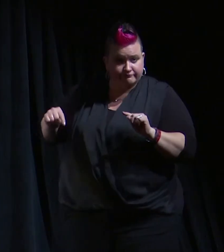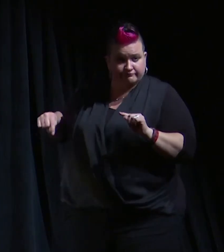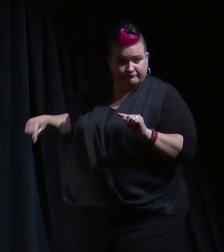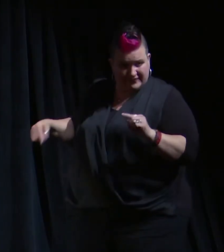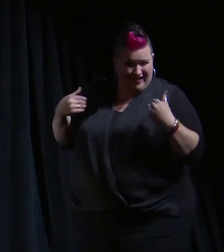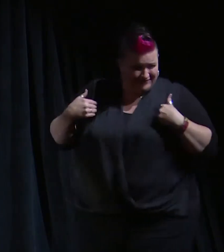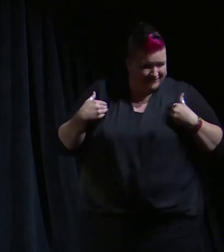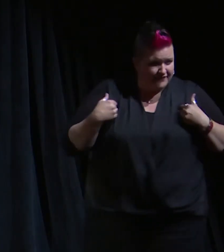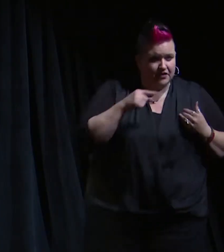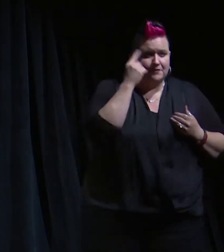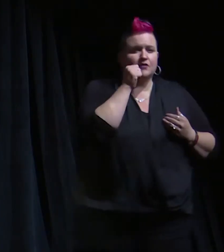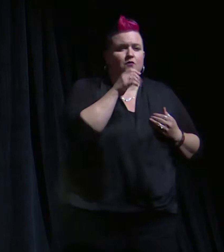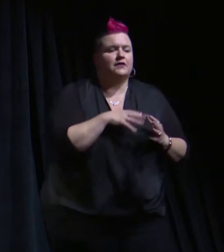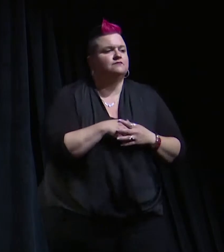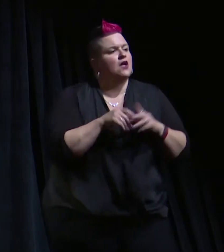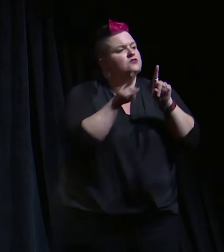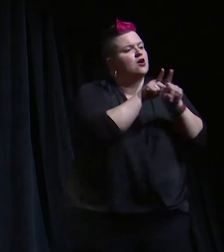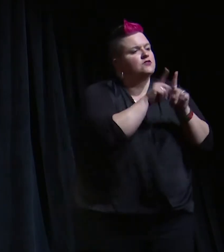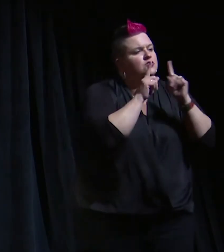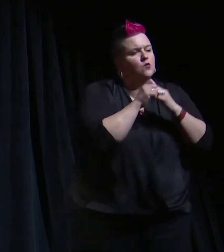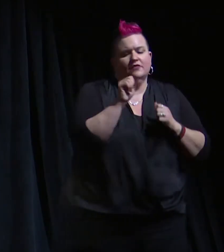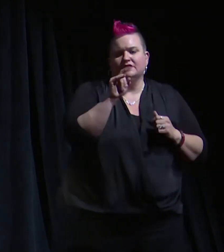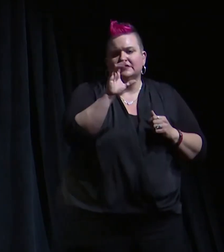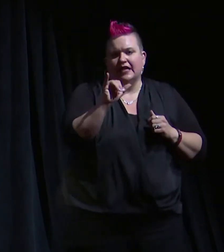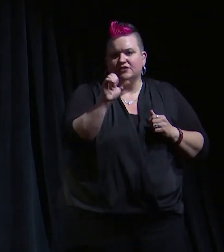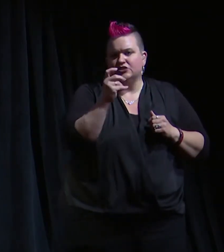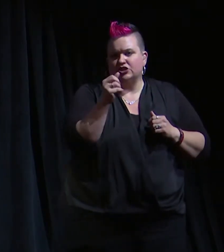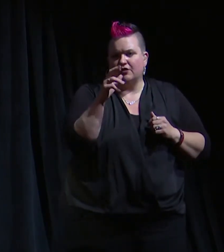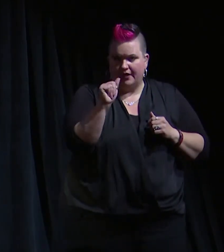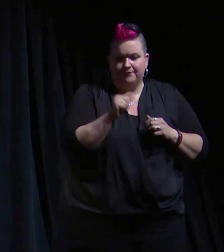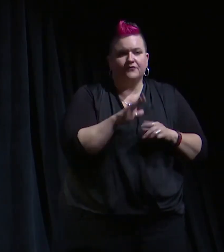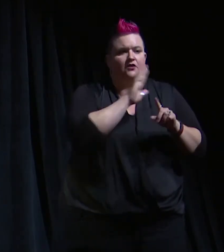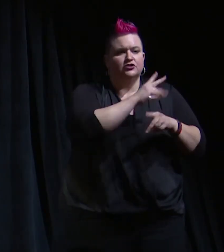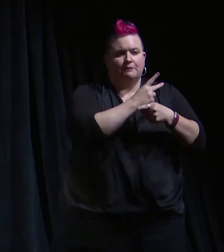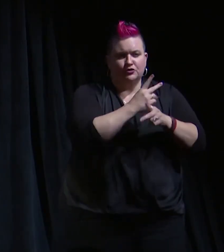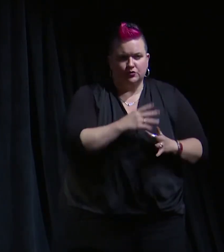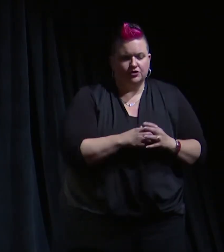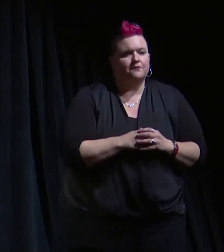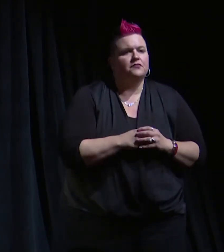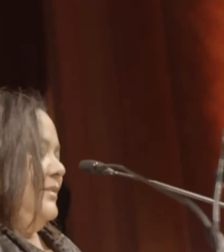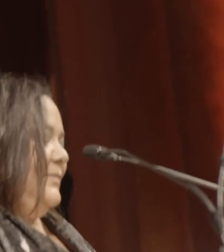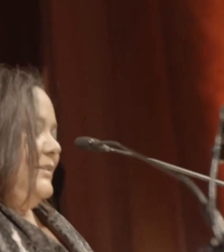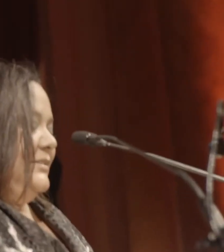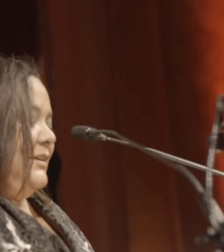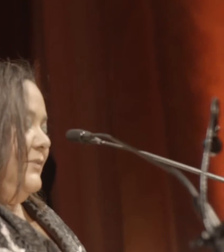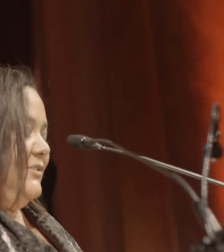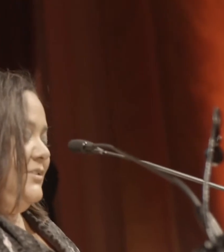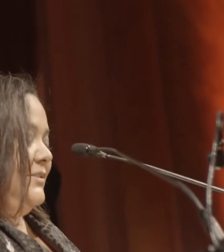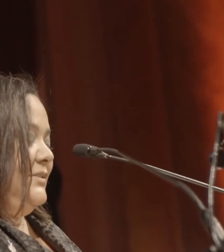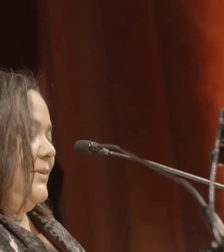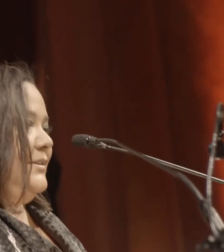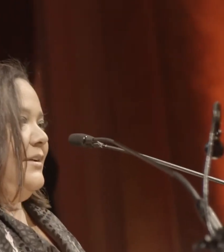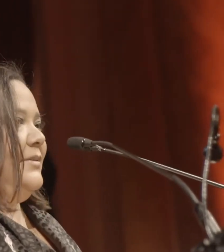I also was talking to my great friend Stacey Scherer, producer, who's doing an amazing